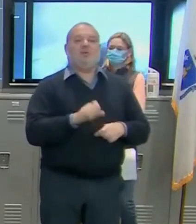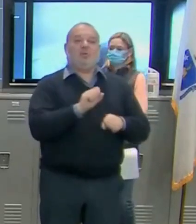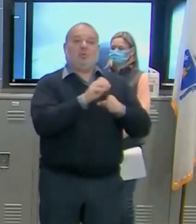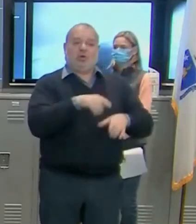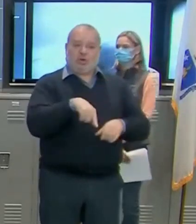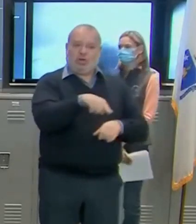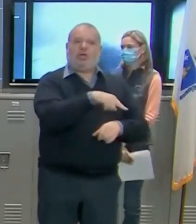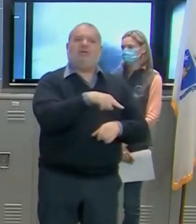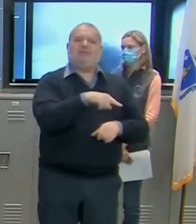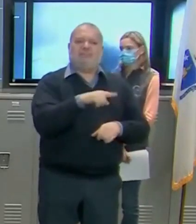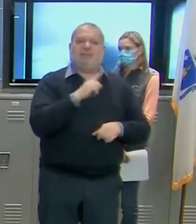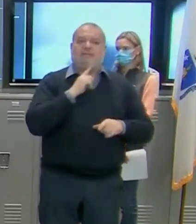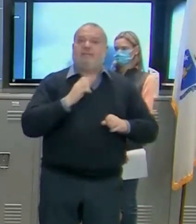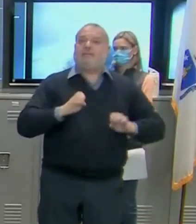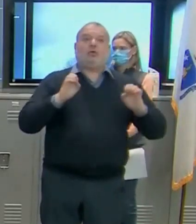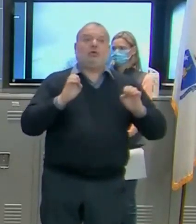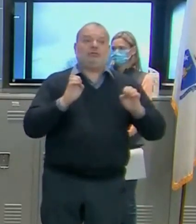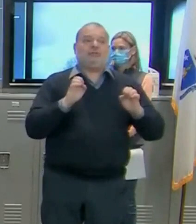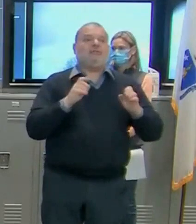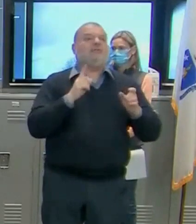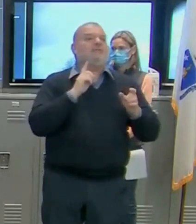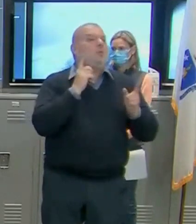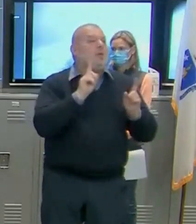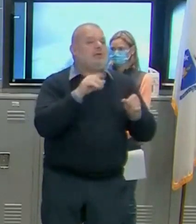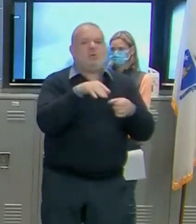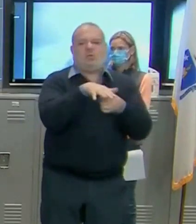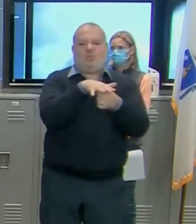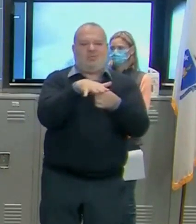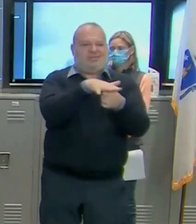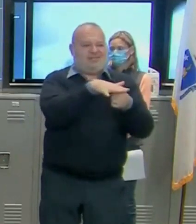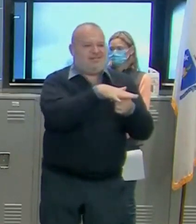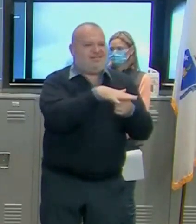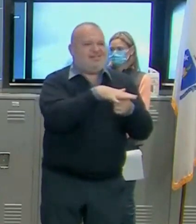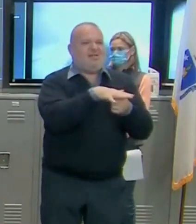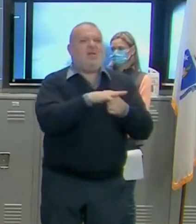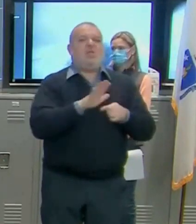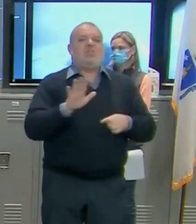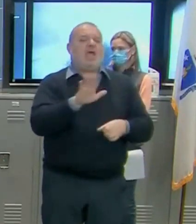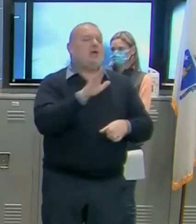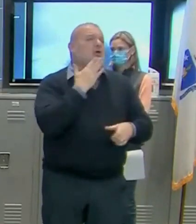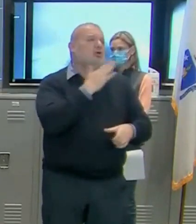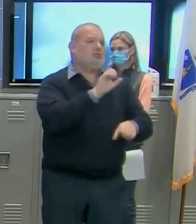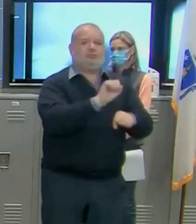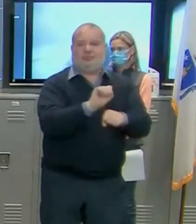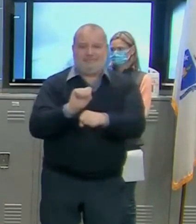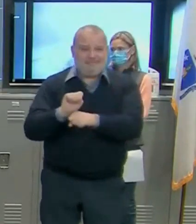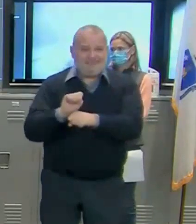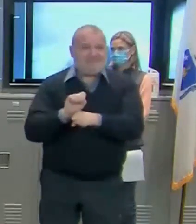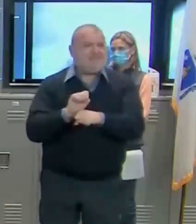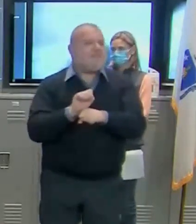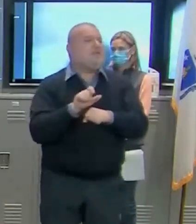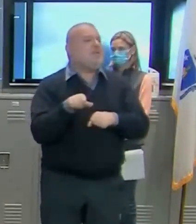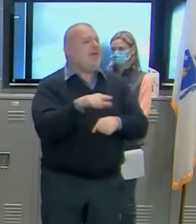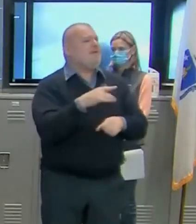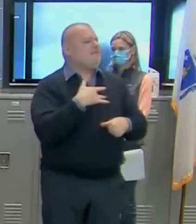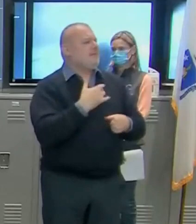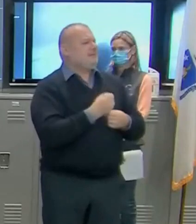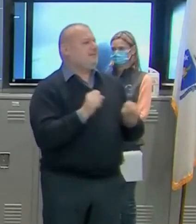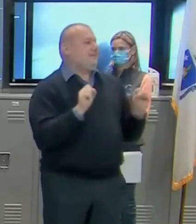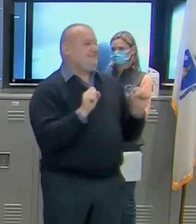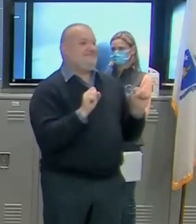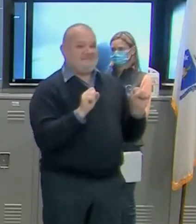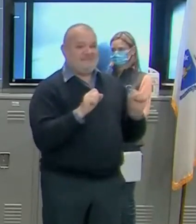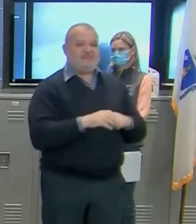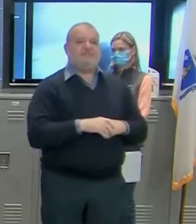job today keeping the community safe. So thank all of you. The state's Emergency Operations Center in Framingham remains